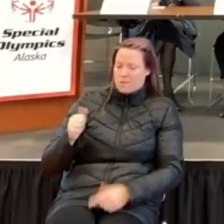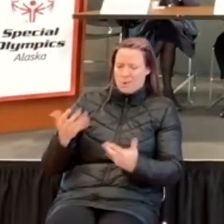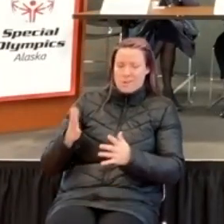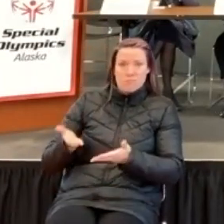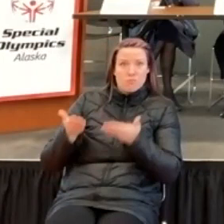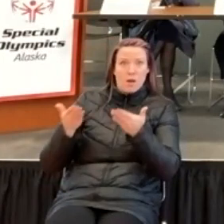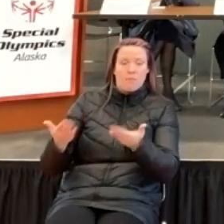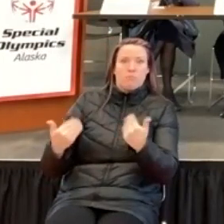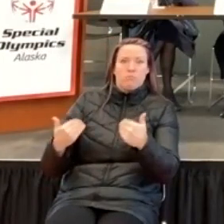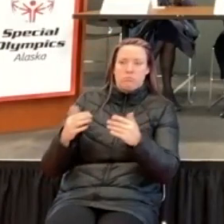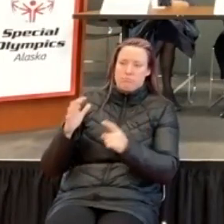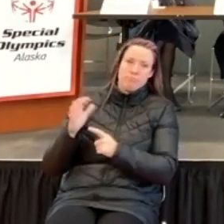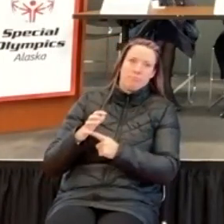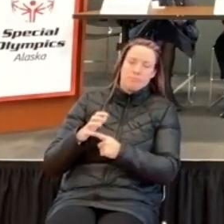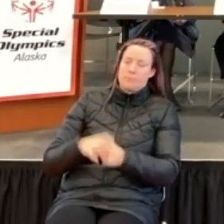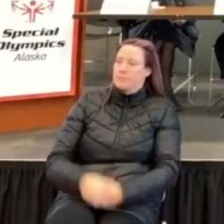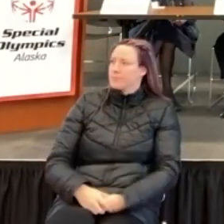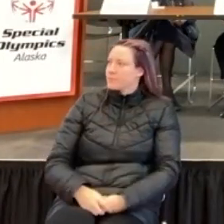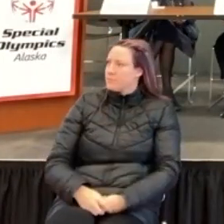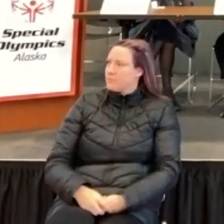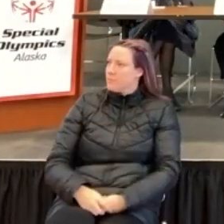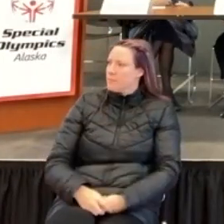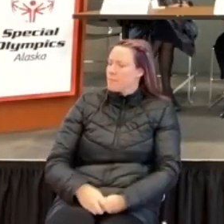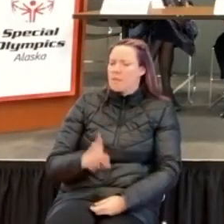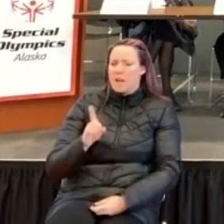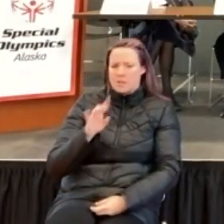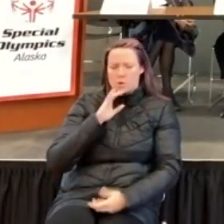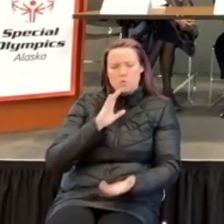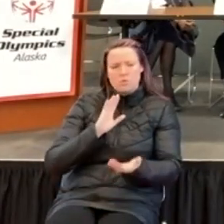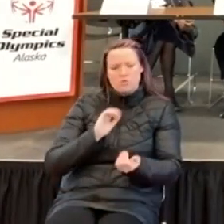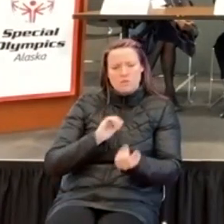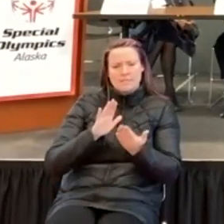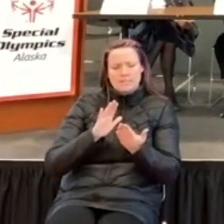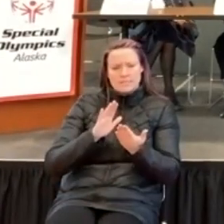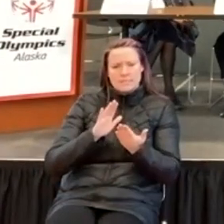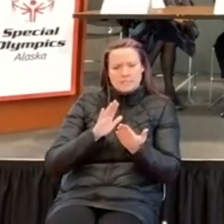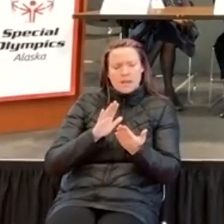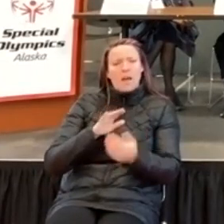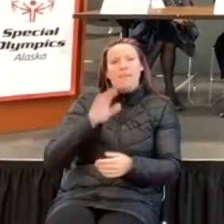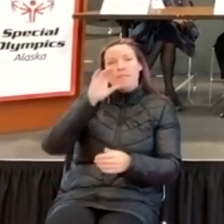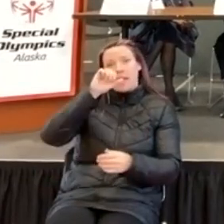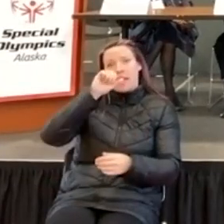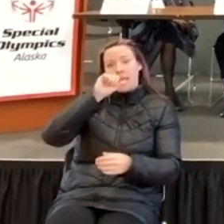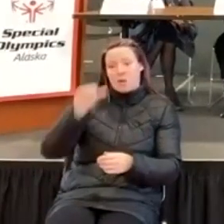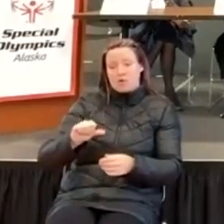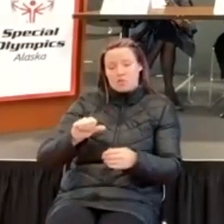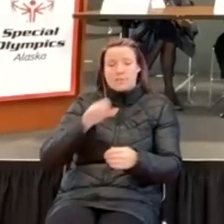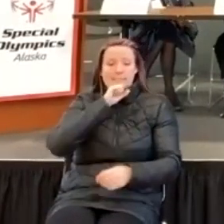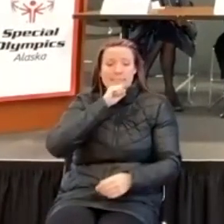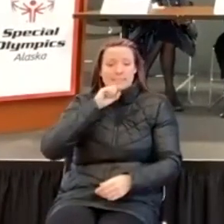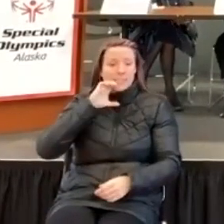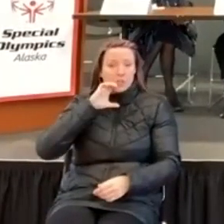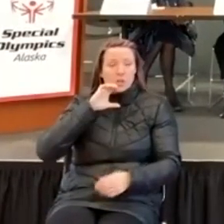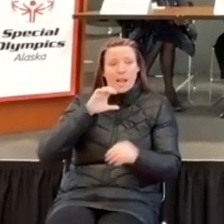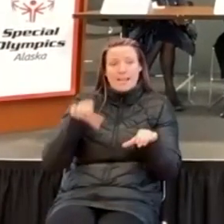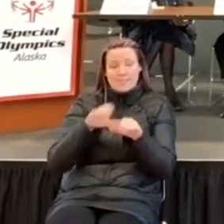up. They're excellent. And I did want to address that one of the things that the Anchorage Senior Activity Center has done is